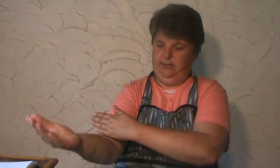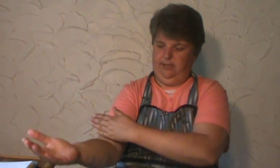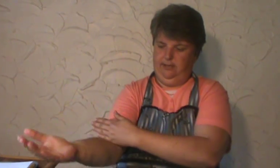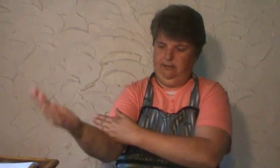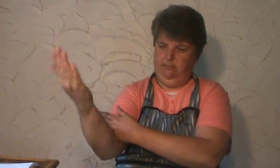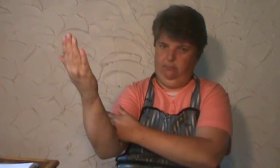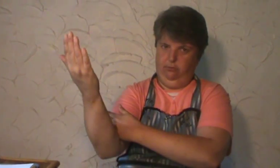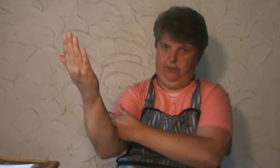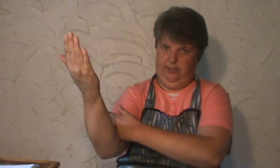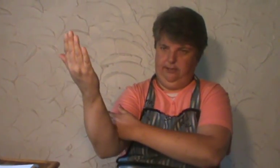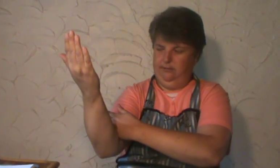getting it. Morning.